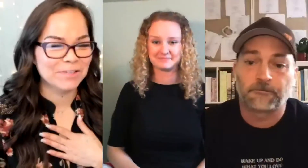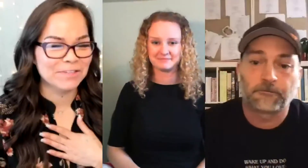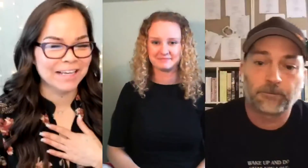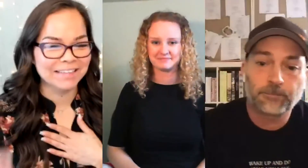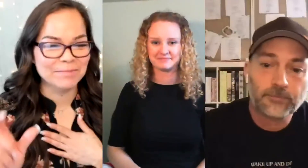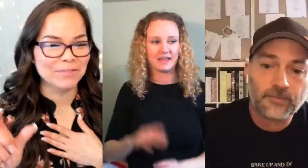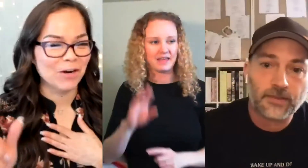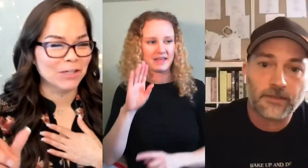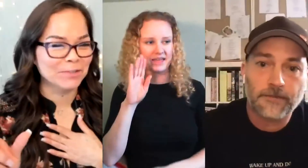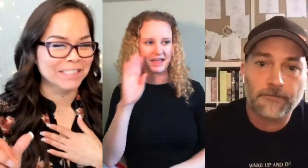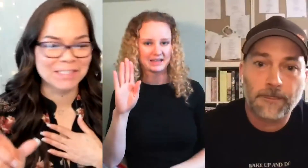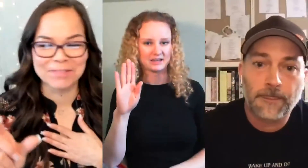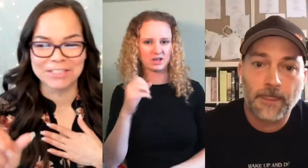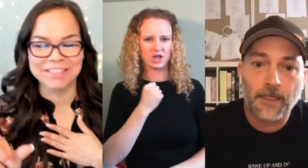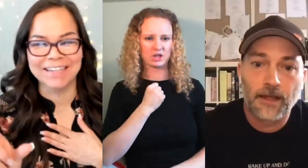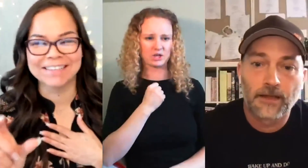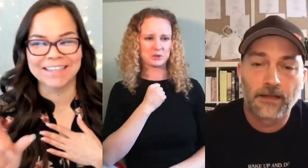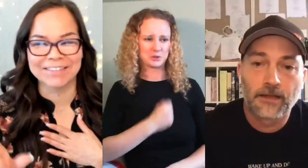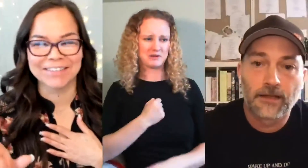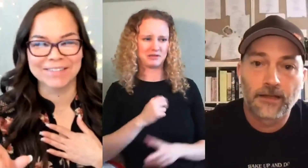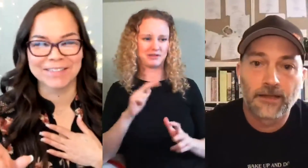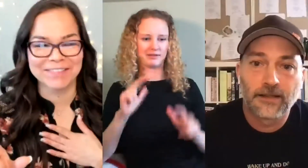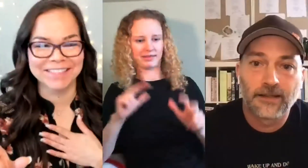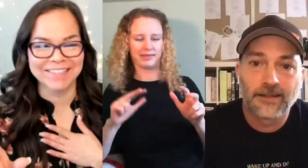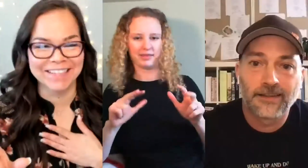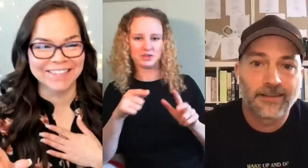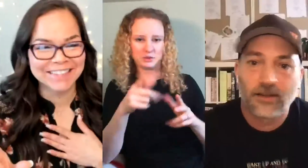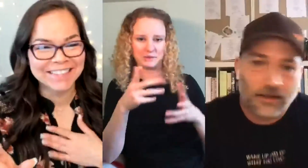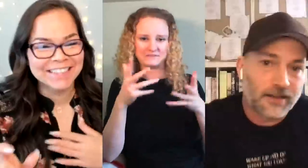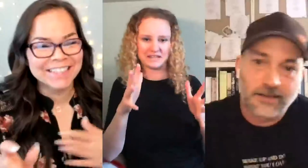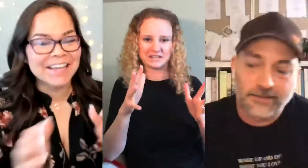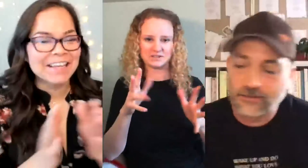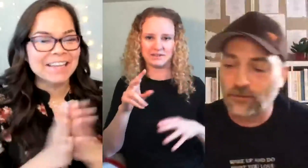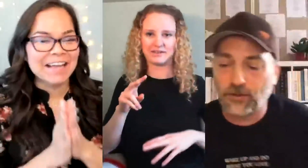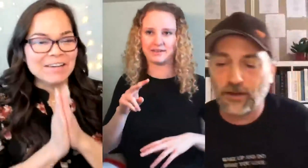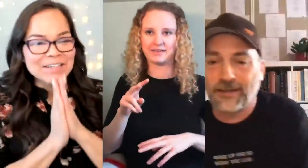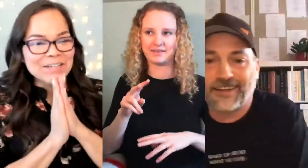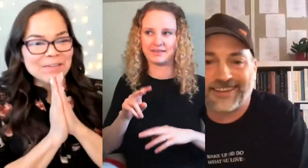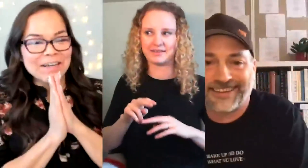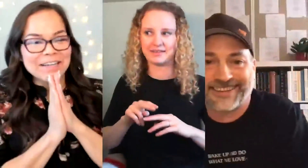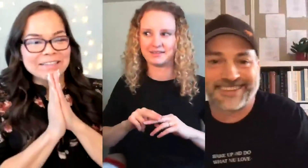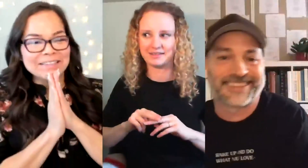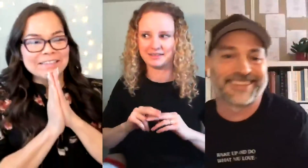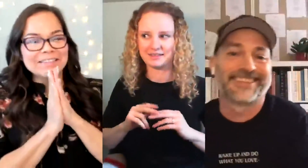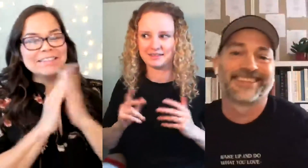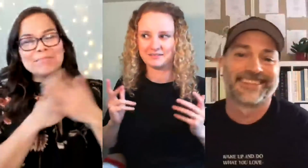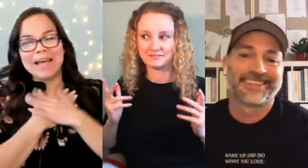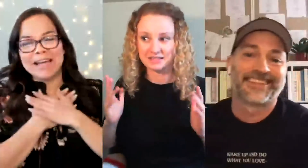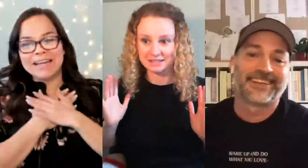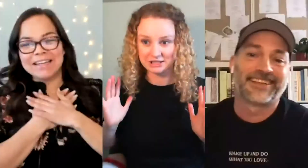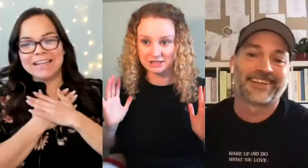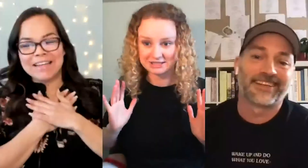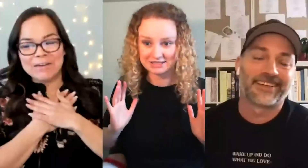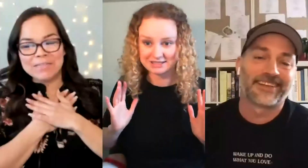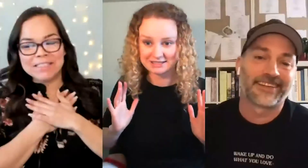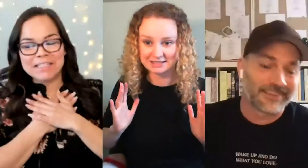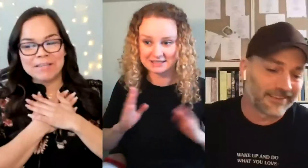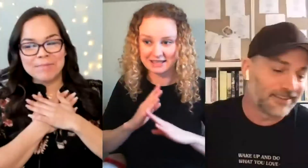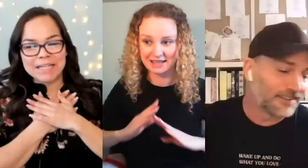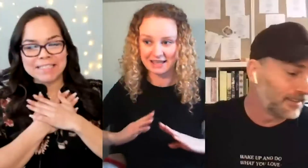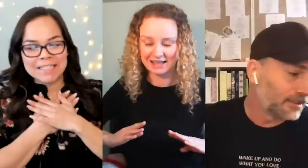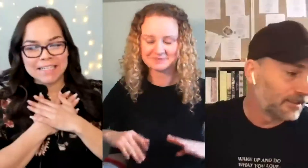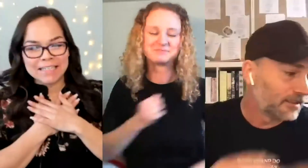Hi, sorry for that little bit of awkwardness when you're done. It's like, okay, what do I do now? No problem. You know what, Ben, that